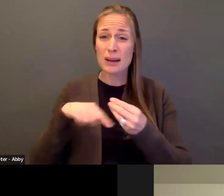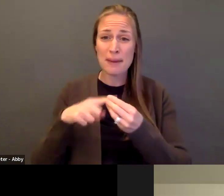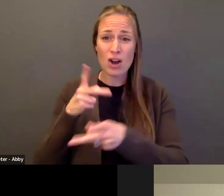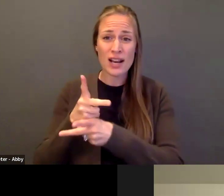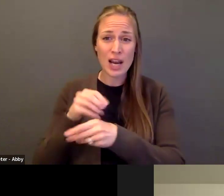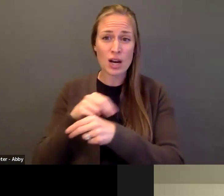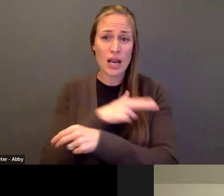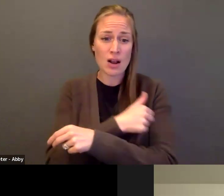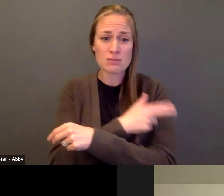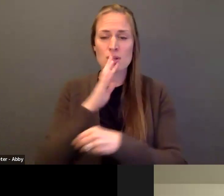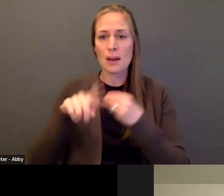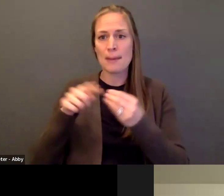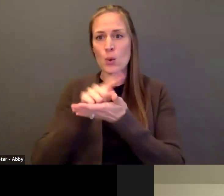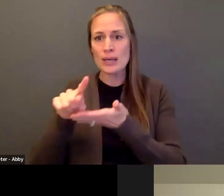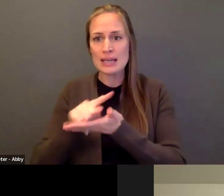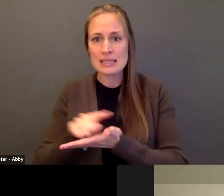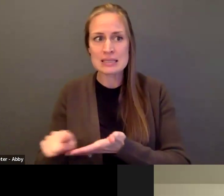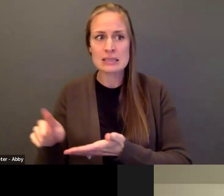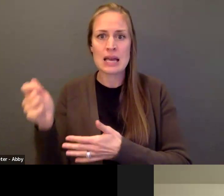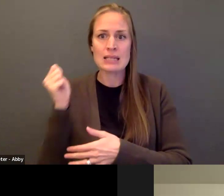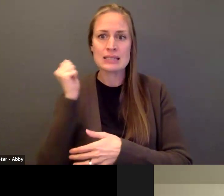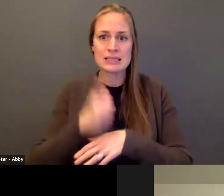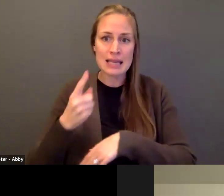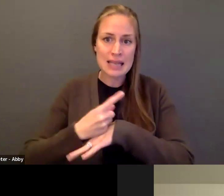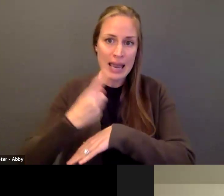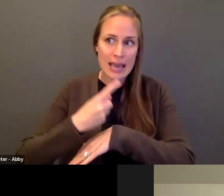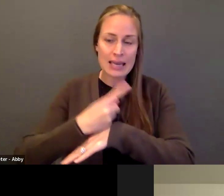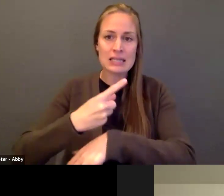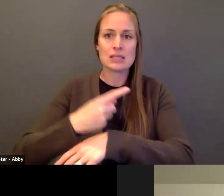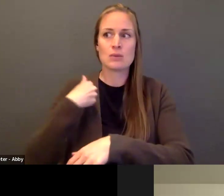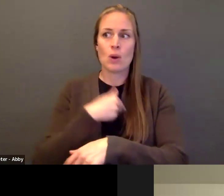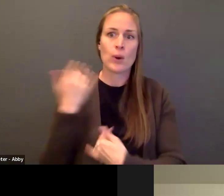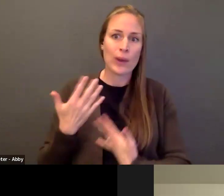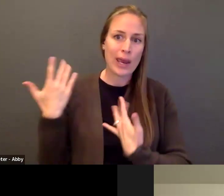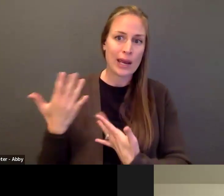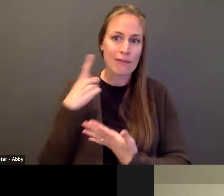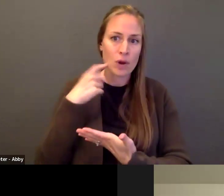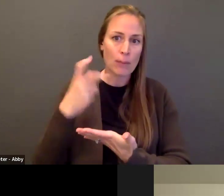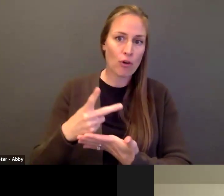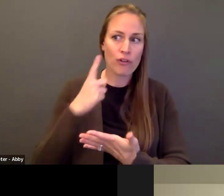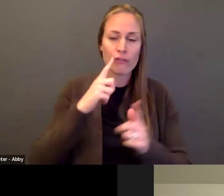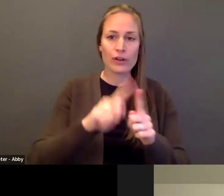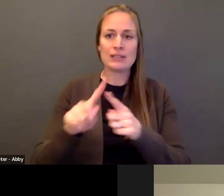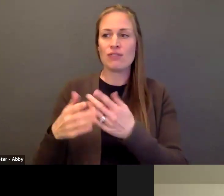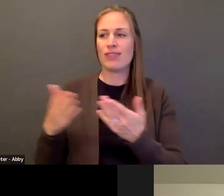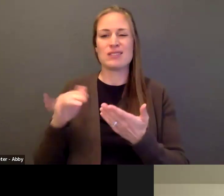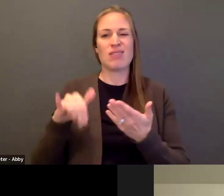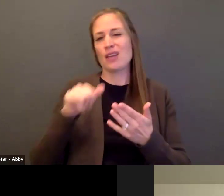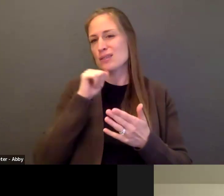and everything while we're waiting for an approval for this and waiting for an approval for that. And this is not sustainable or safe.